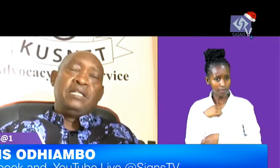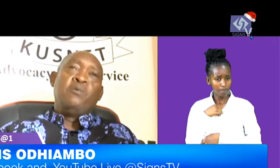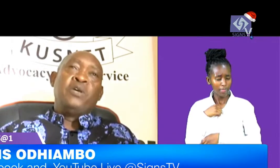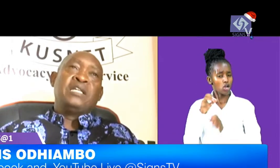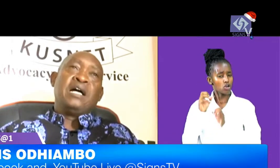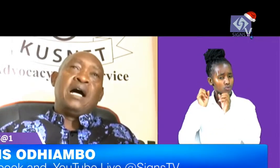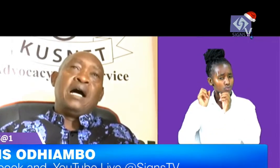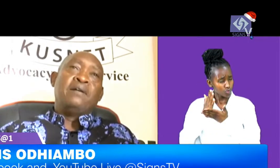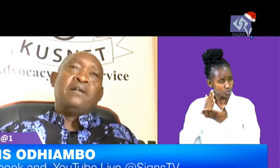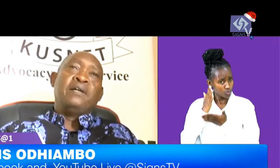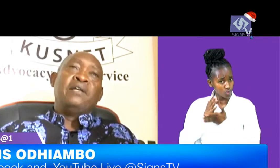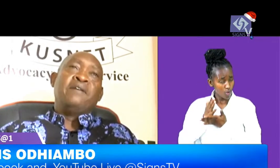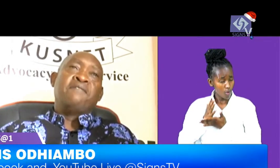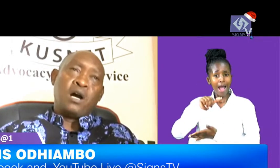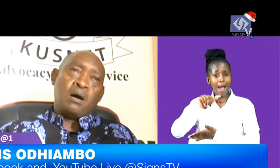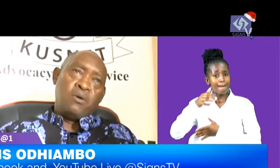which are irrevocable.